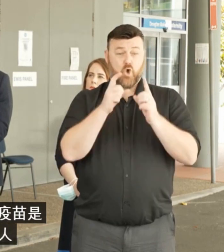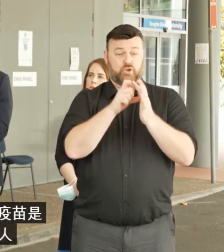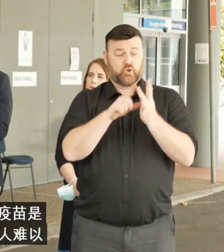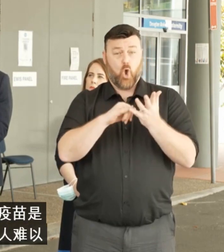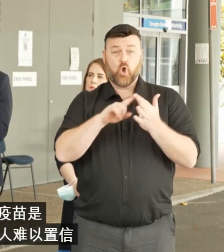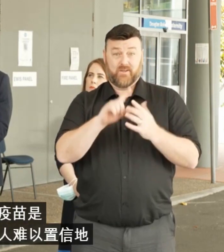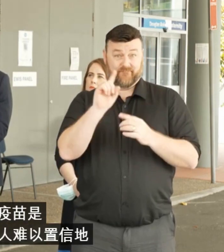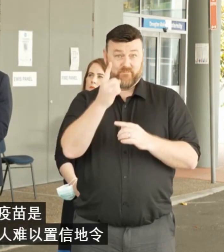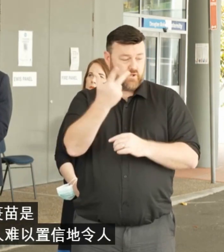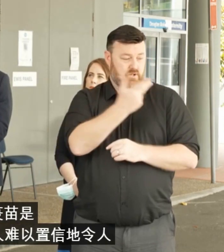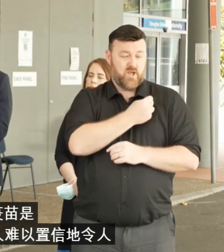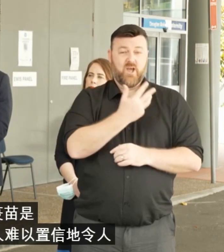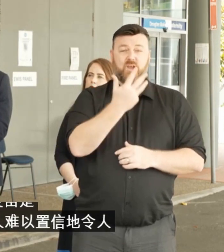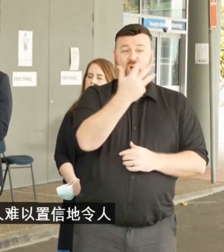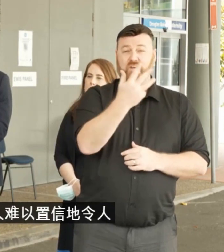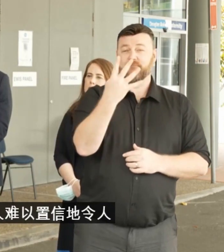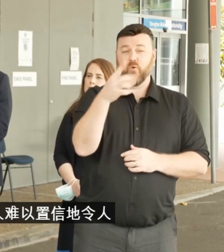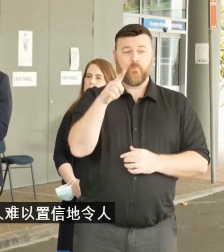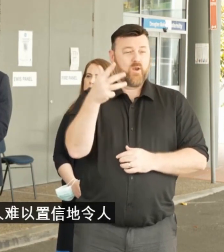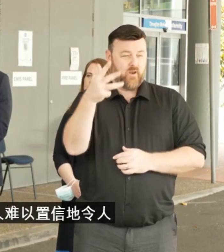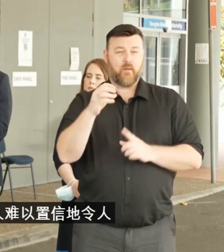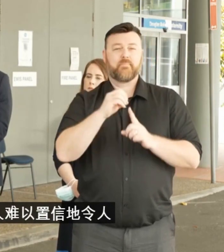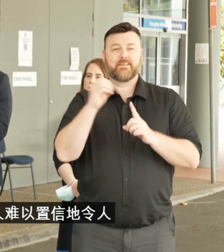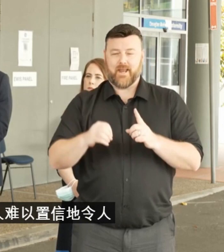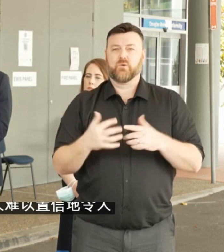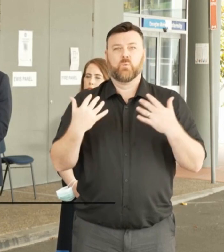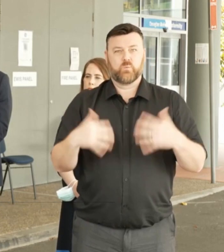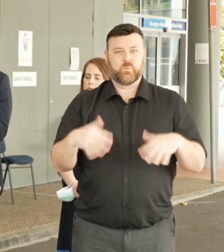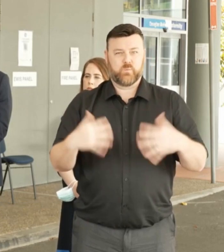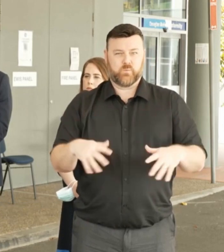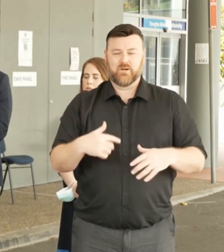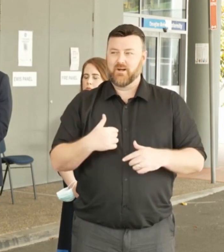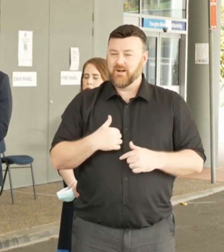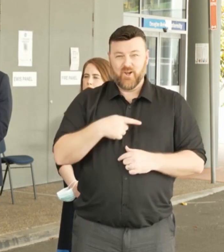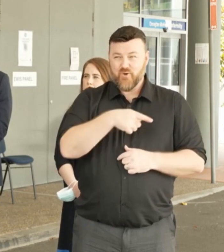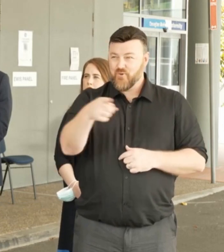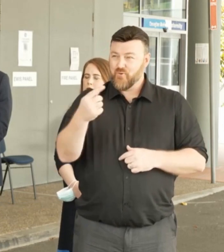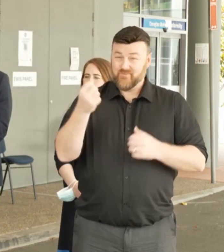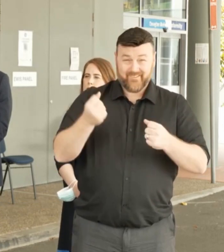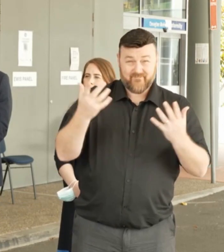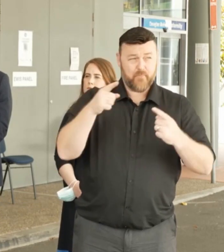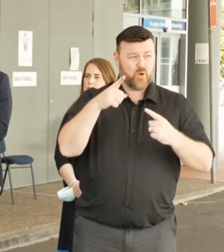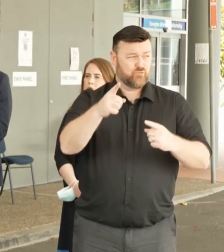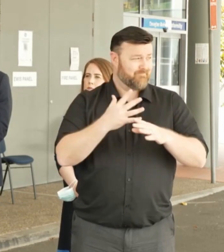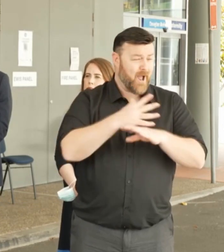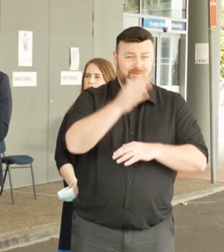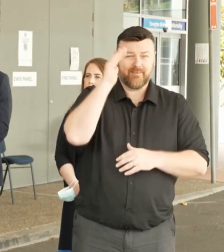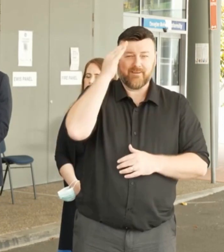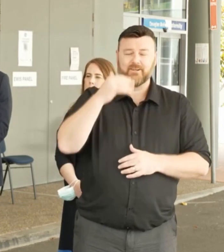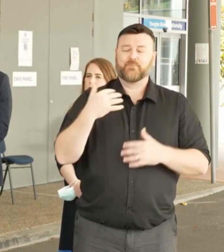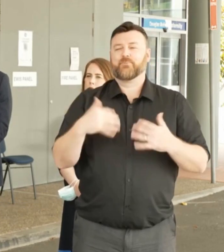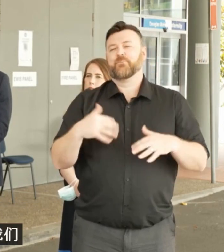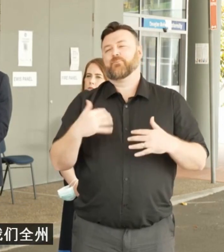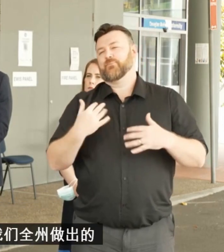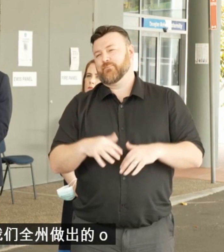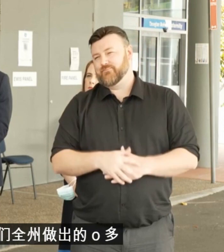at 94.9%. That's incredibly pleasing as well. And it's these efforts, these sacrifices that people have made right across our state over